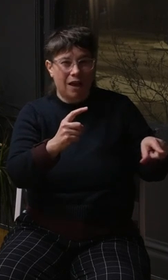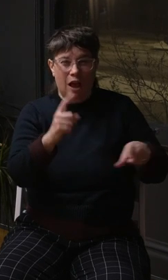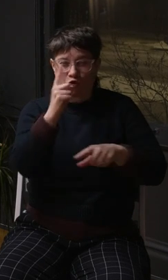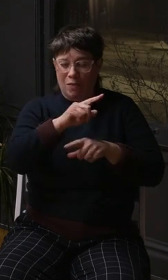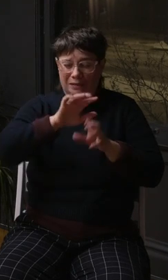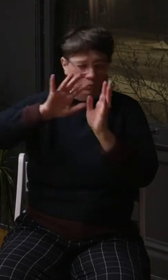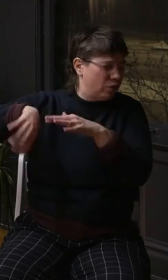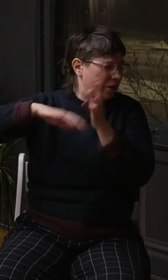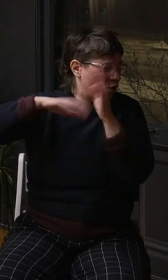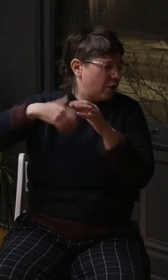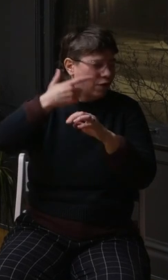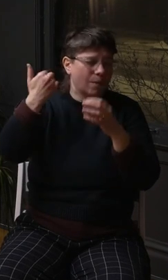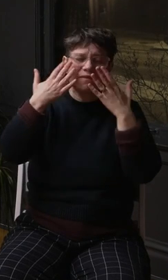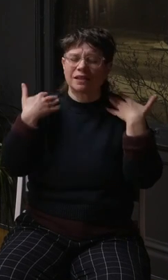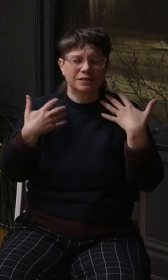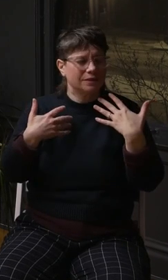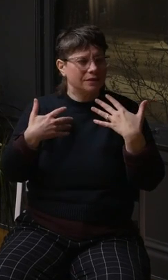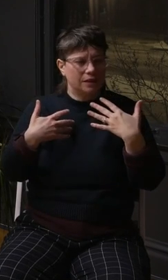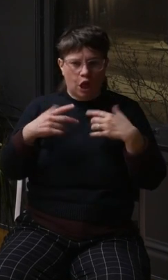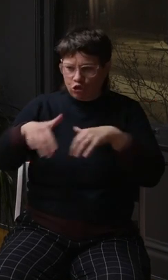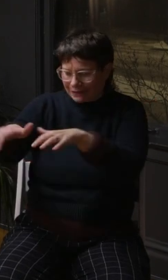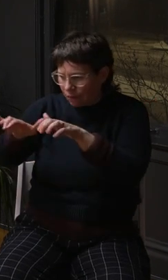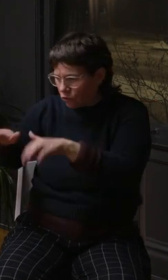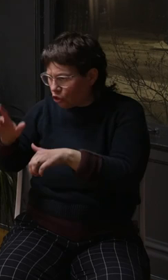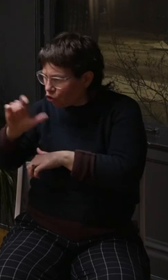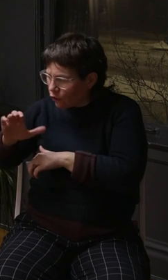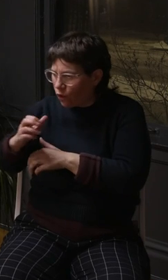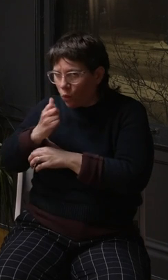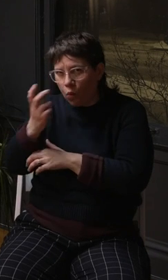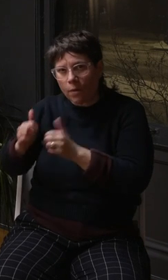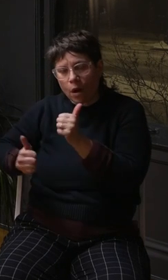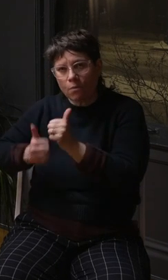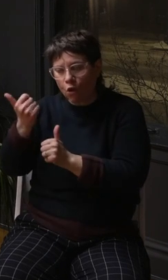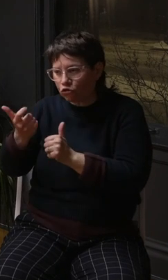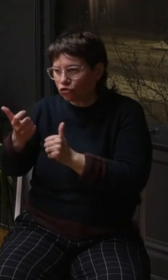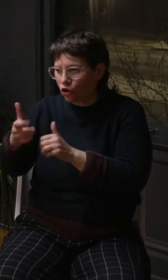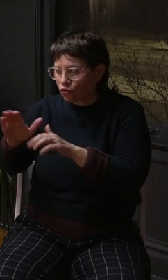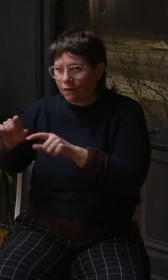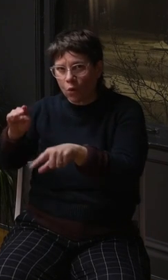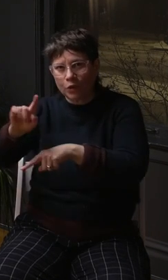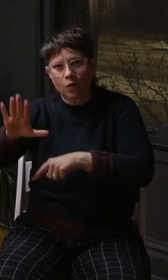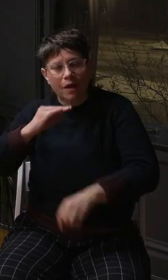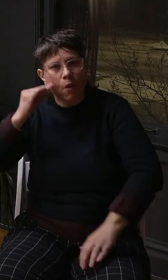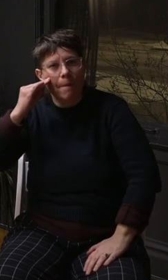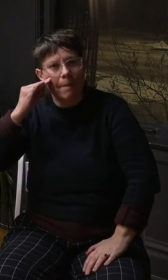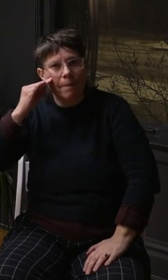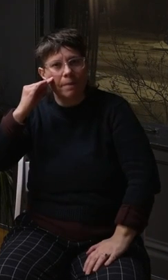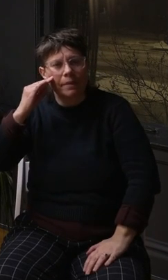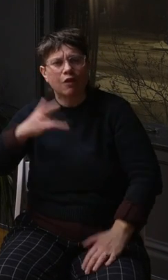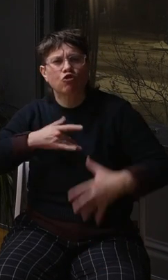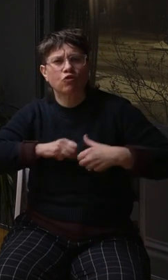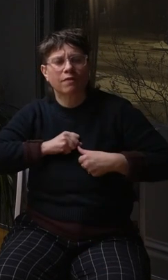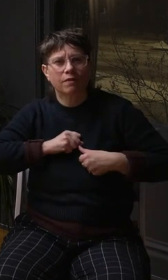a face. He scoured the cemetery for the warmest grave and made a house call where the body had been. And the grief-sick